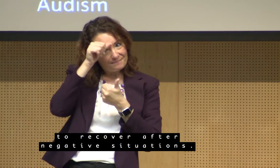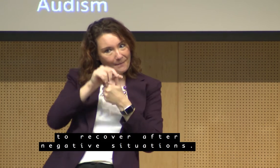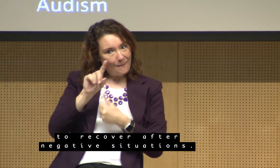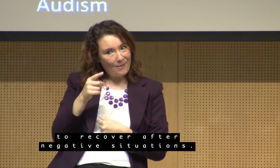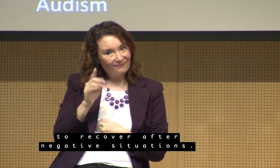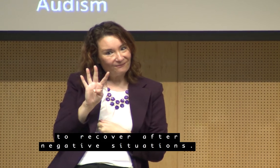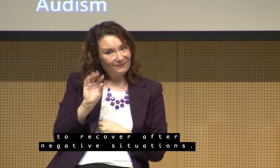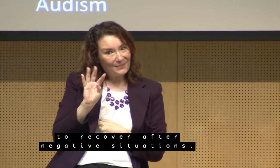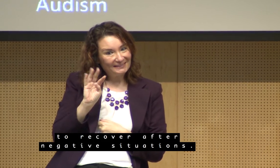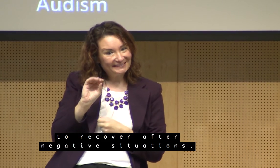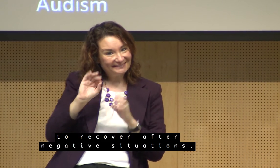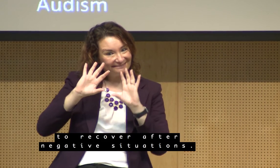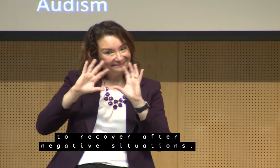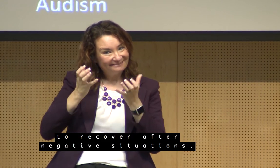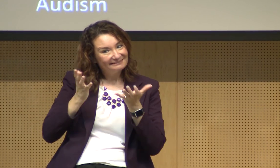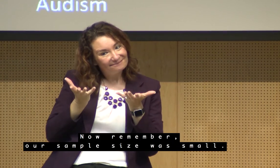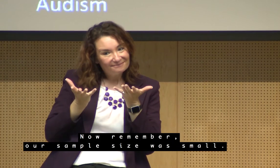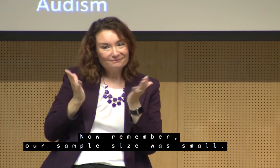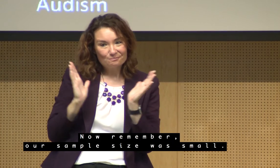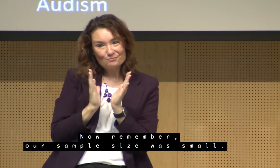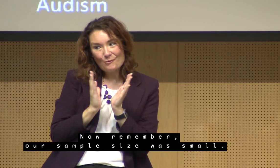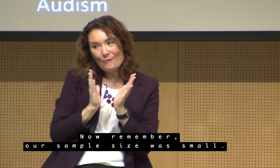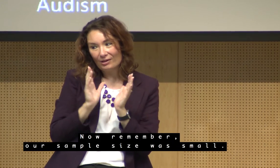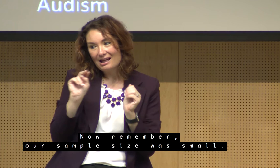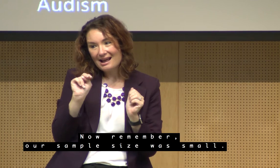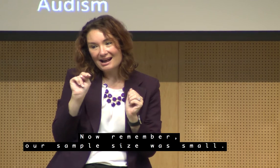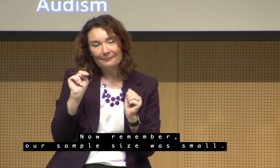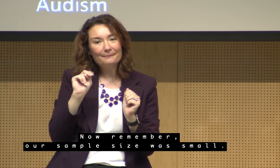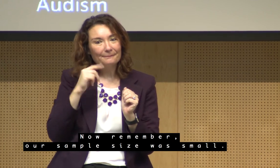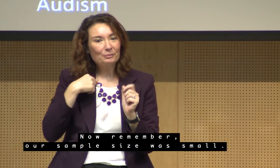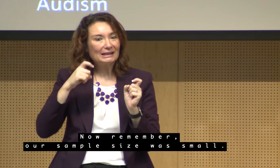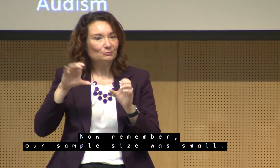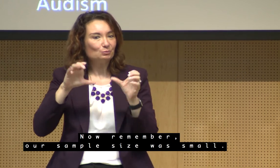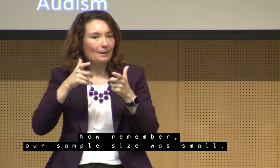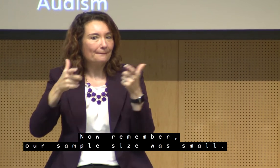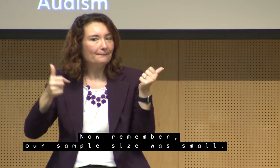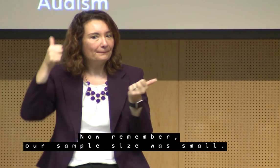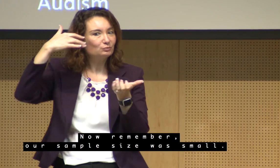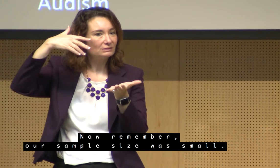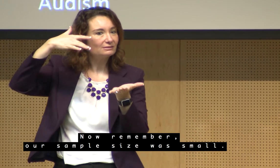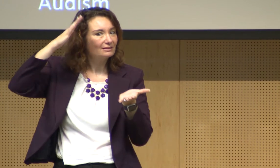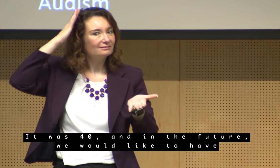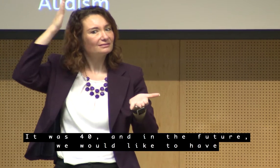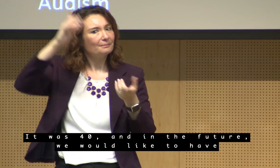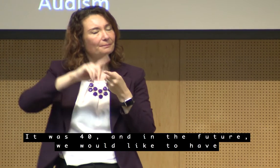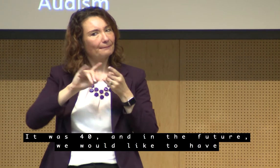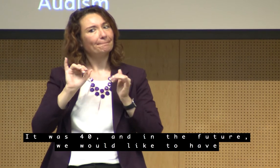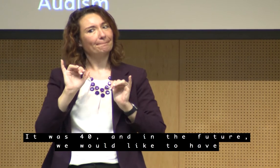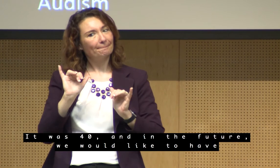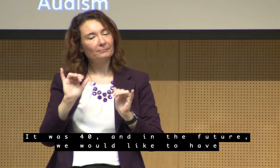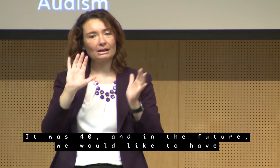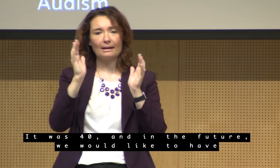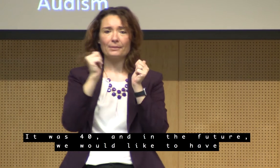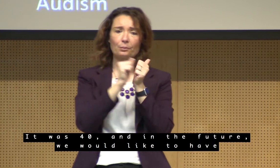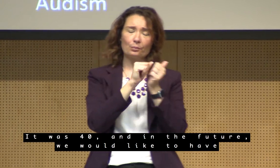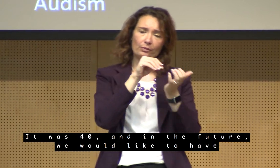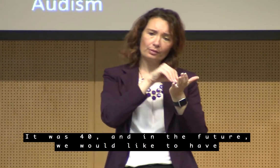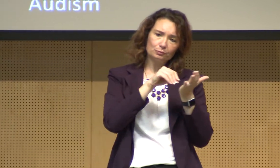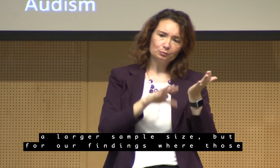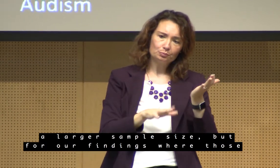after negative situations. Now remember, our sample size was small. It was 40, and in the future we would like to have a larger sample